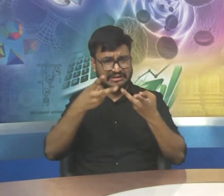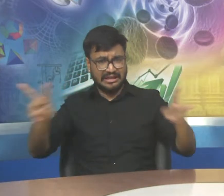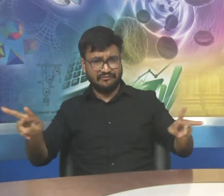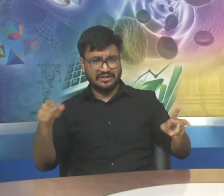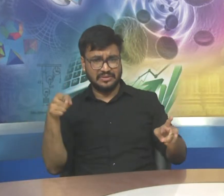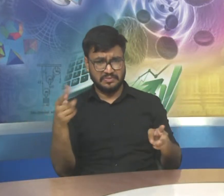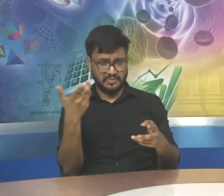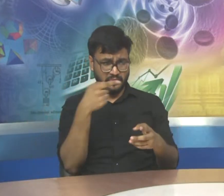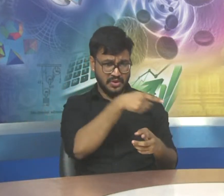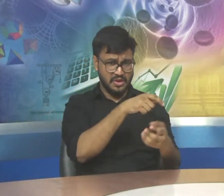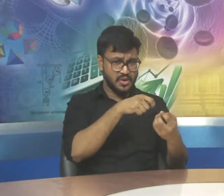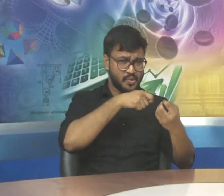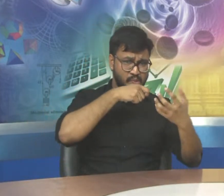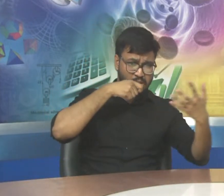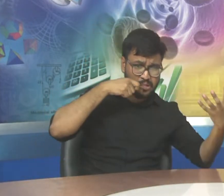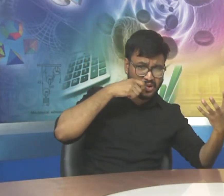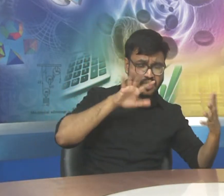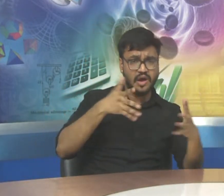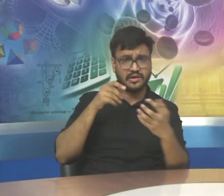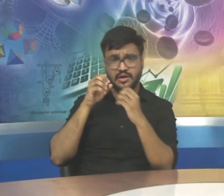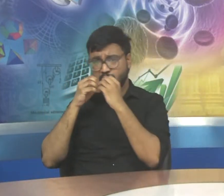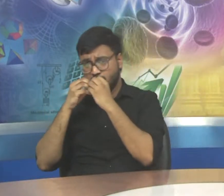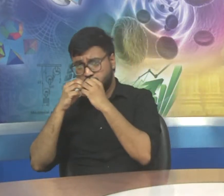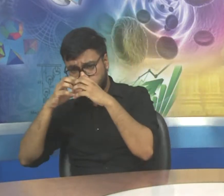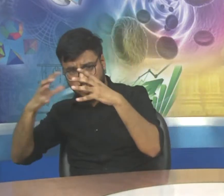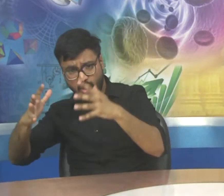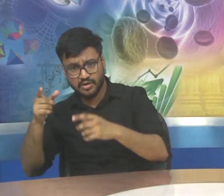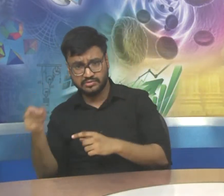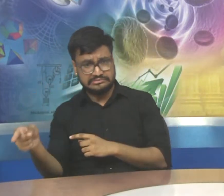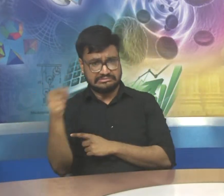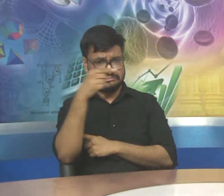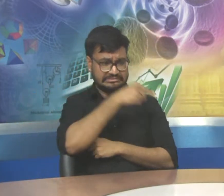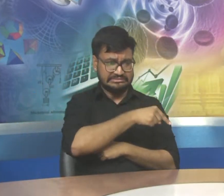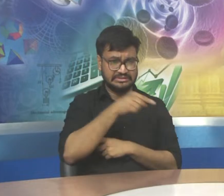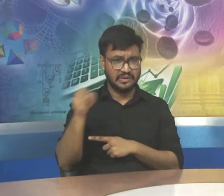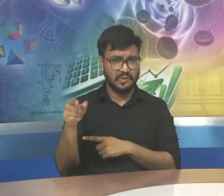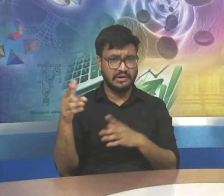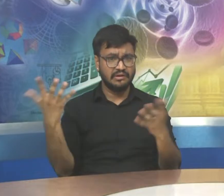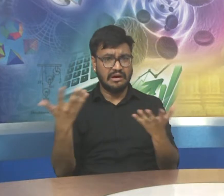Now there is a question put up that which of them is making more effort